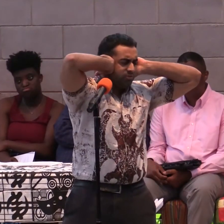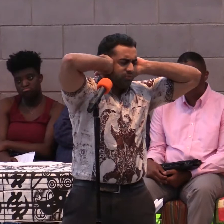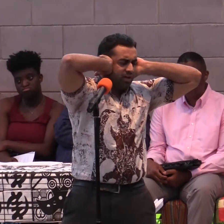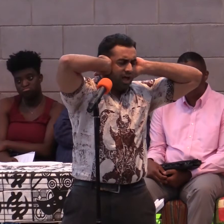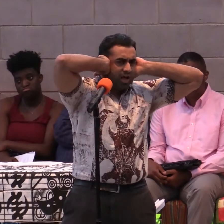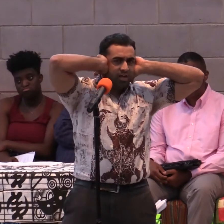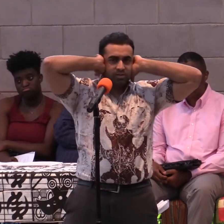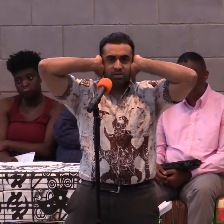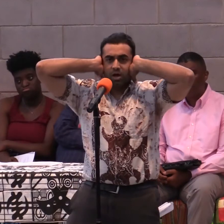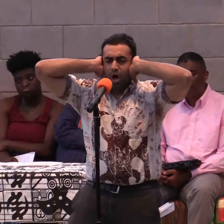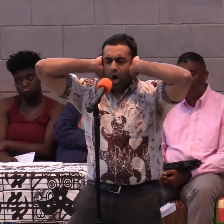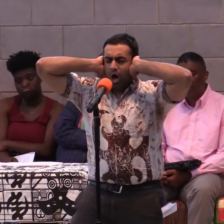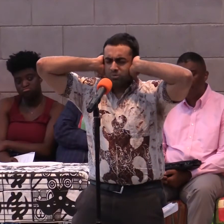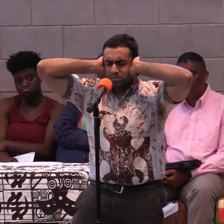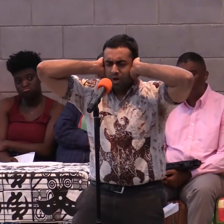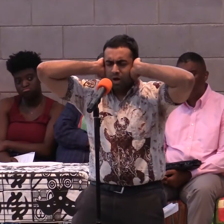Hayya lil-falah.